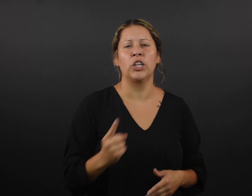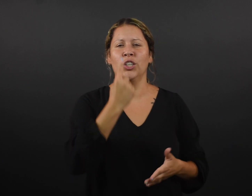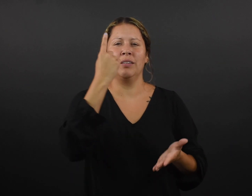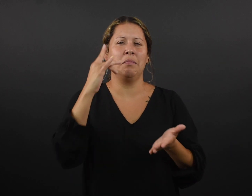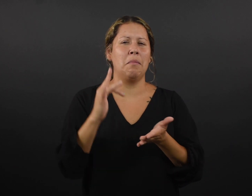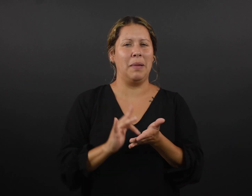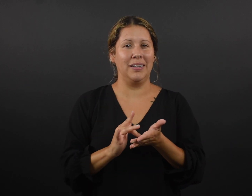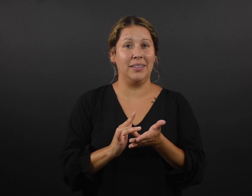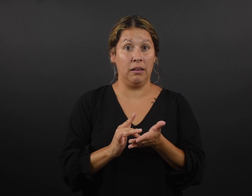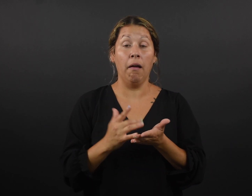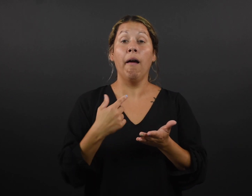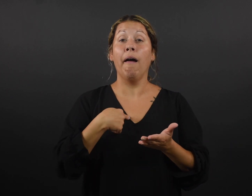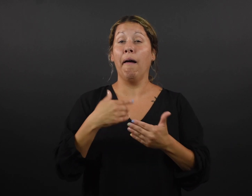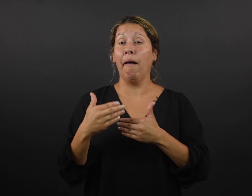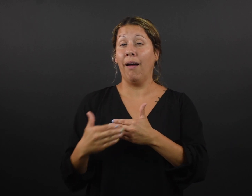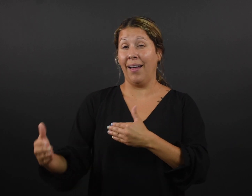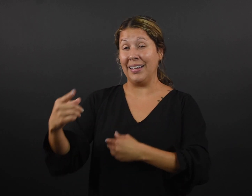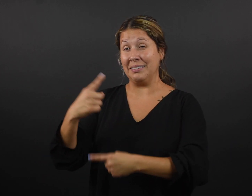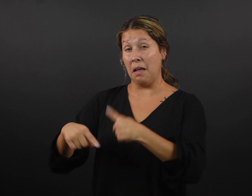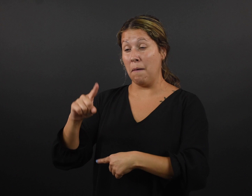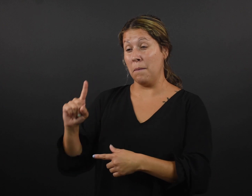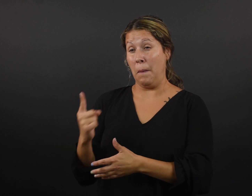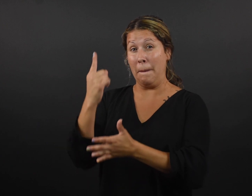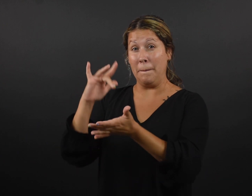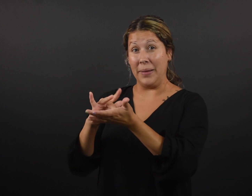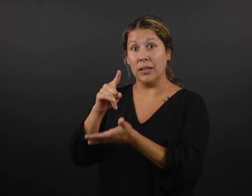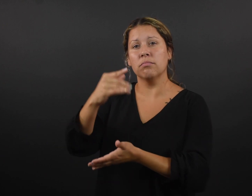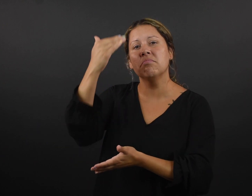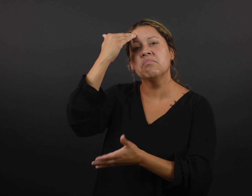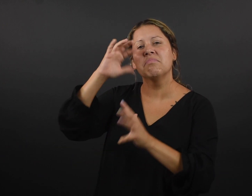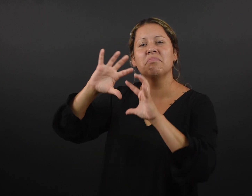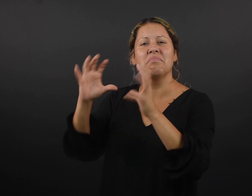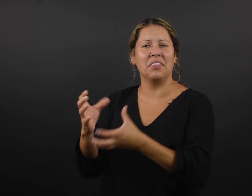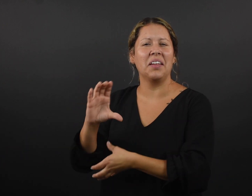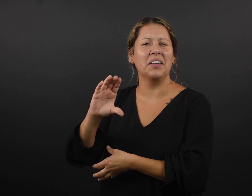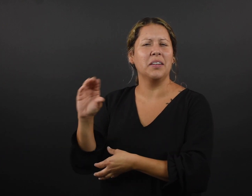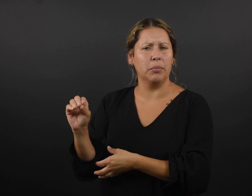first medicine that is given to a baby upon birth.